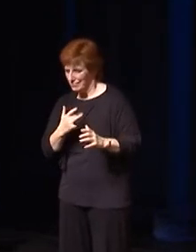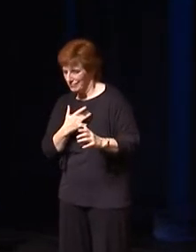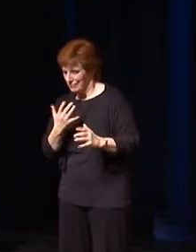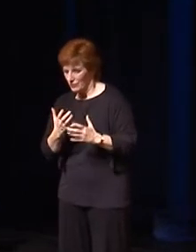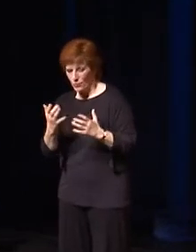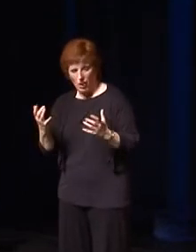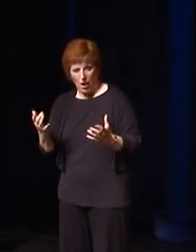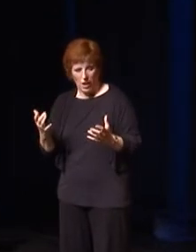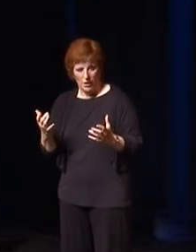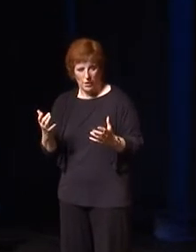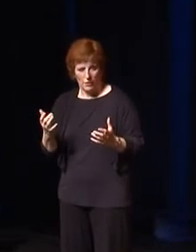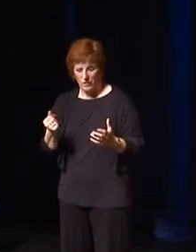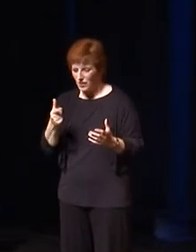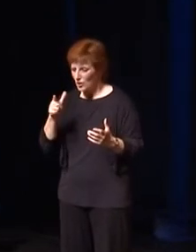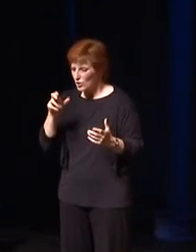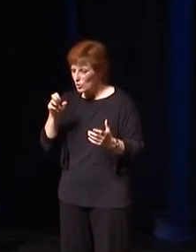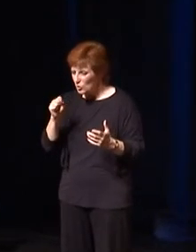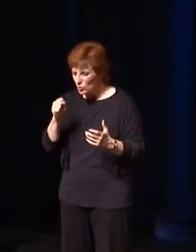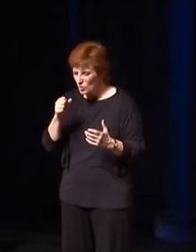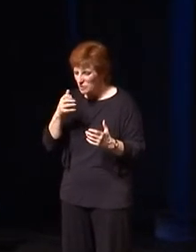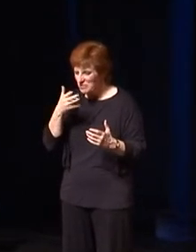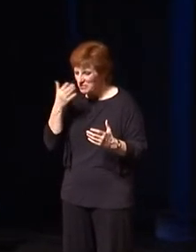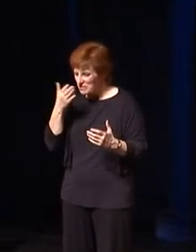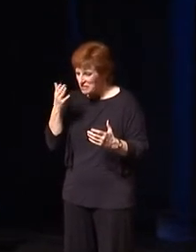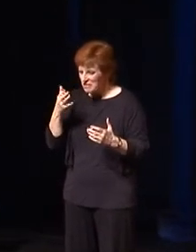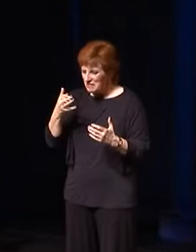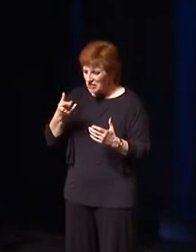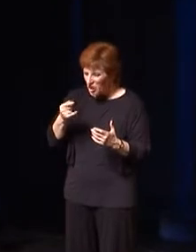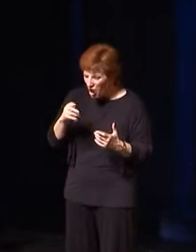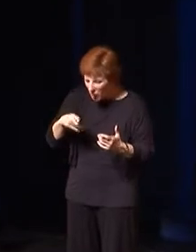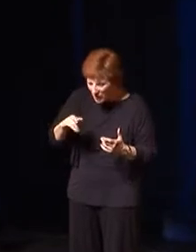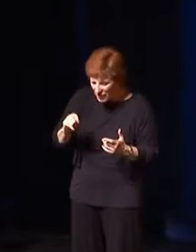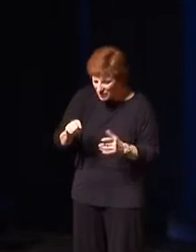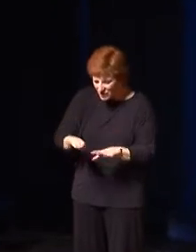of glues that are used in carpets